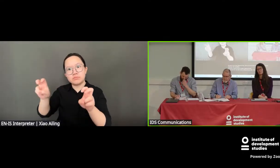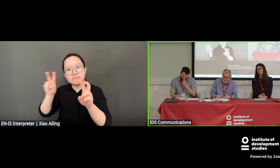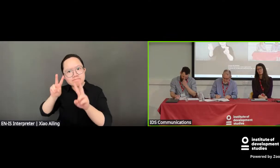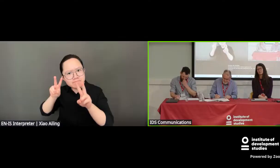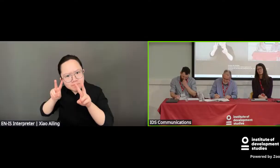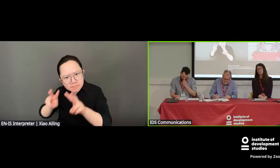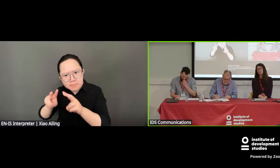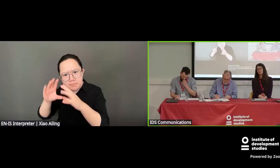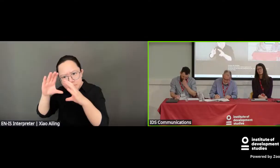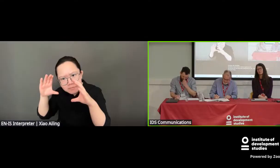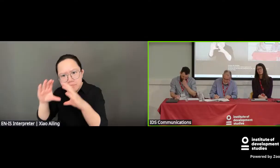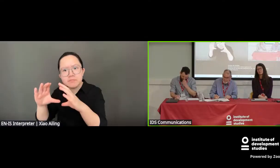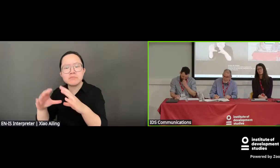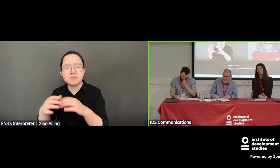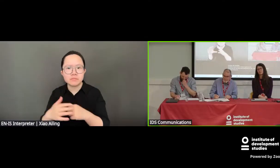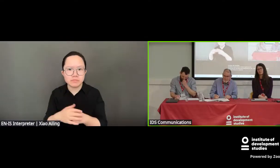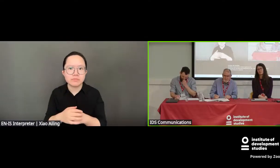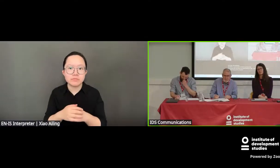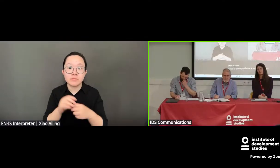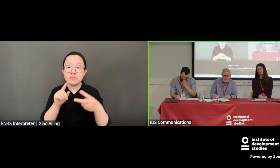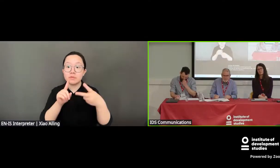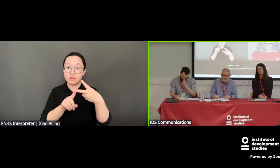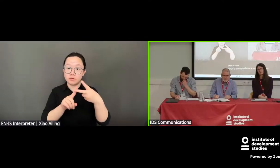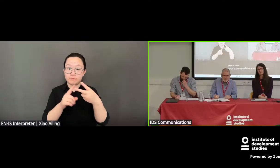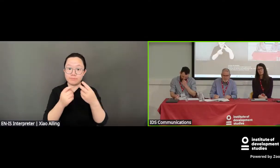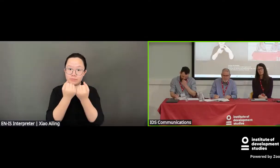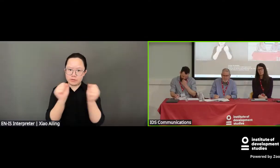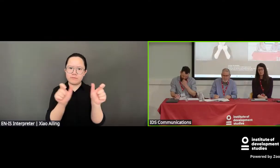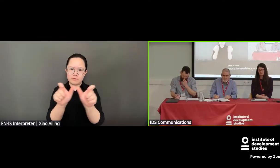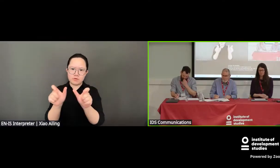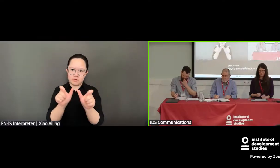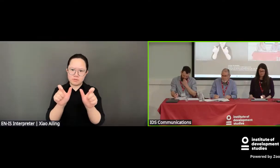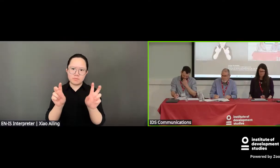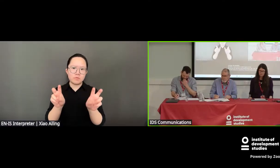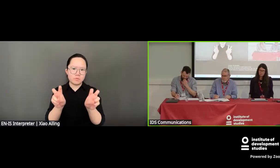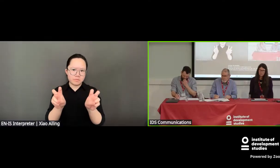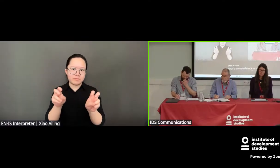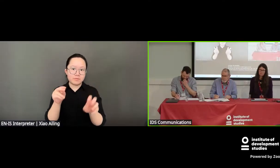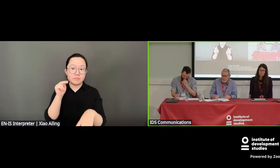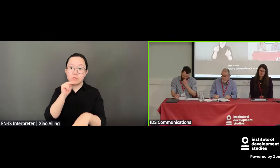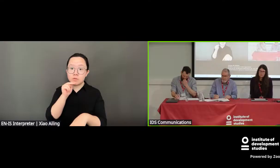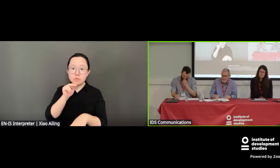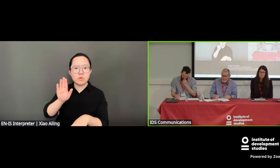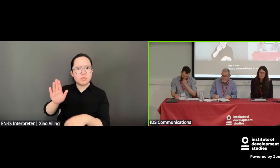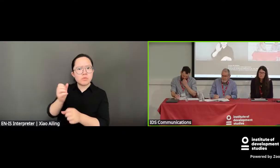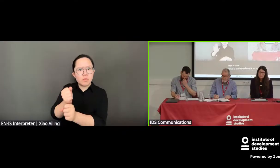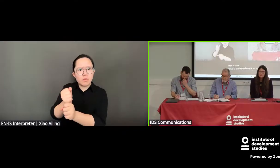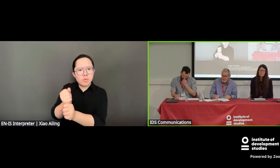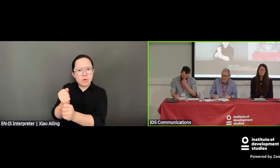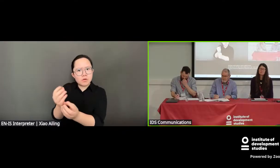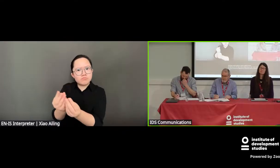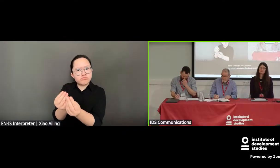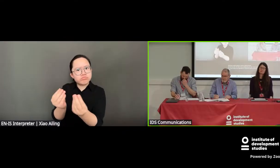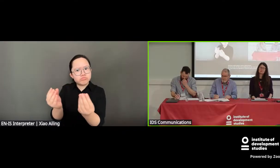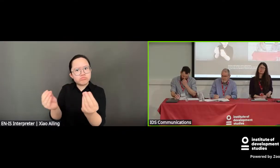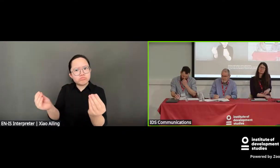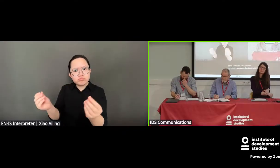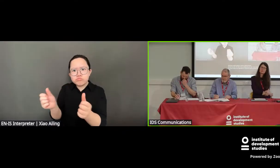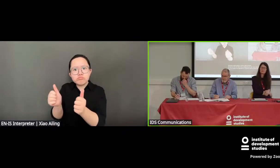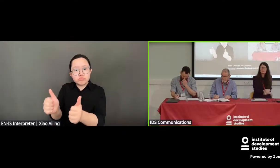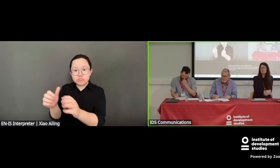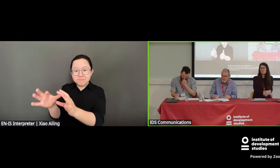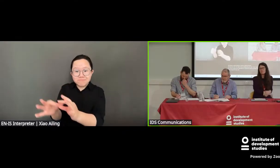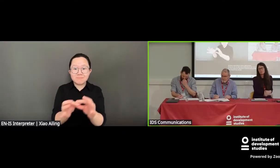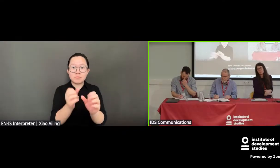and schools where you have caregivers who look after persons with disabilities. They don't actually, there is really no